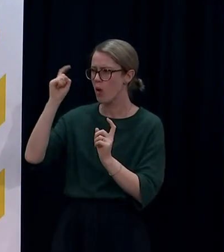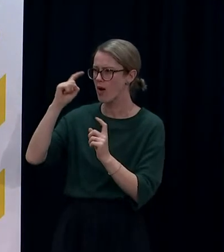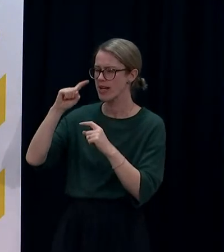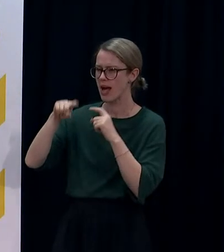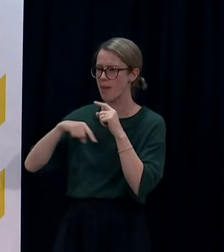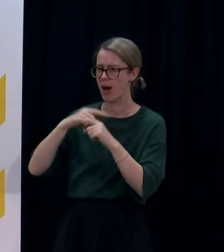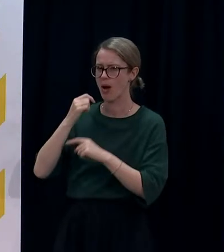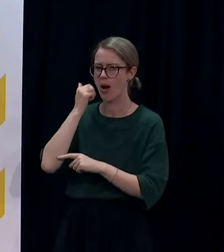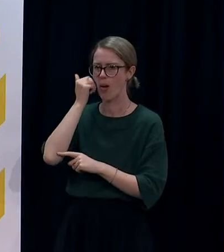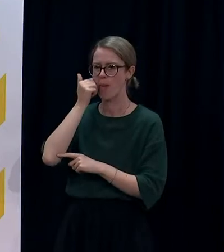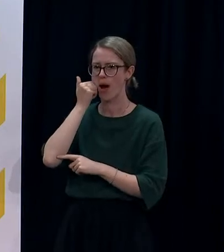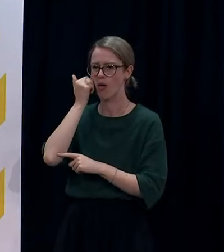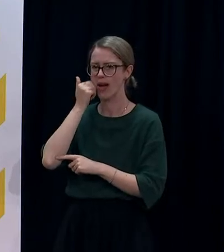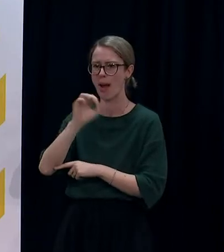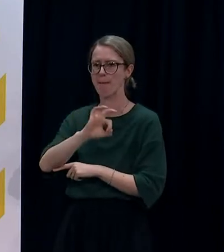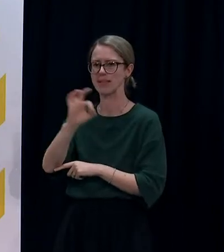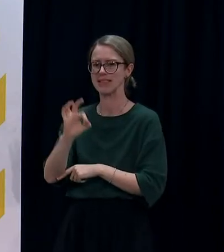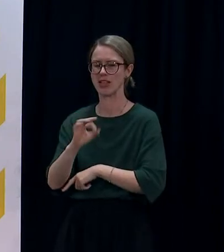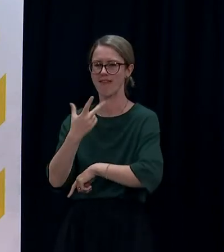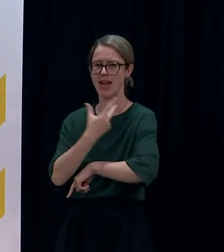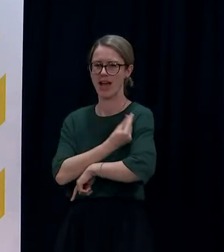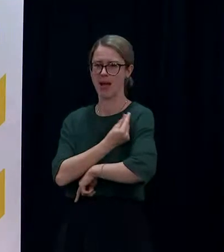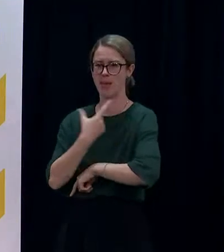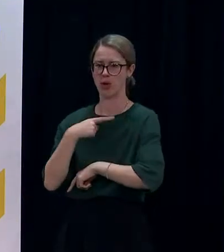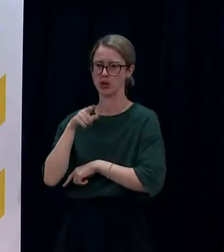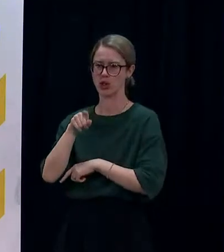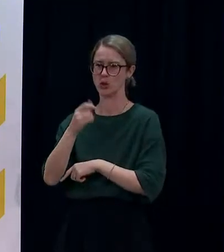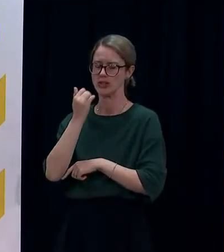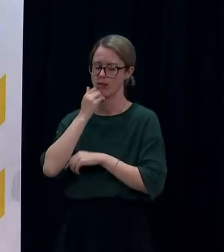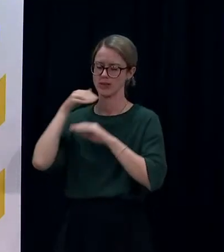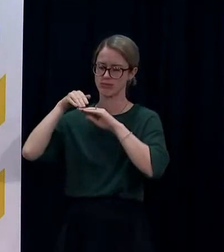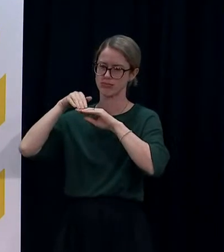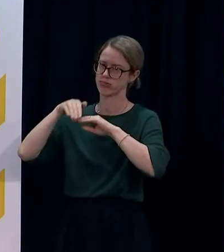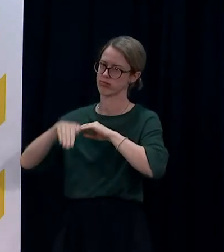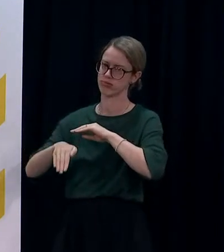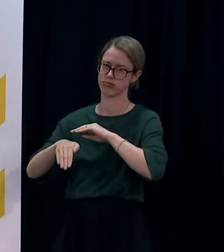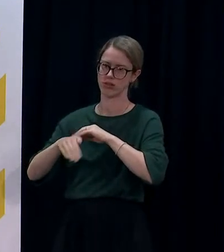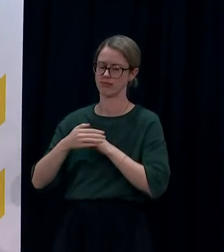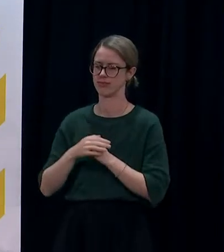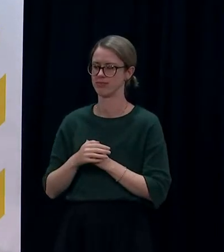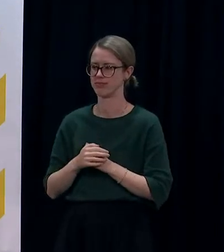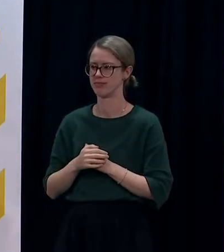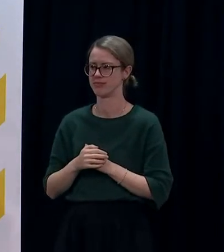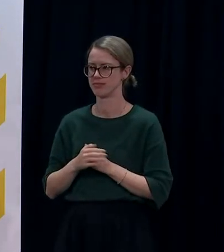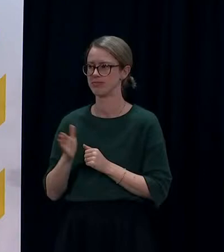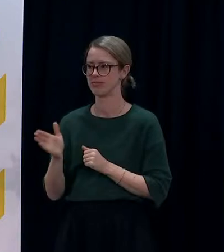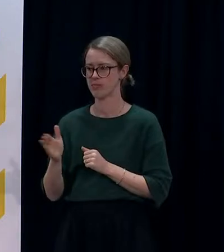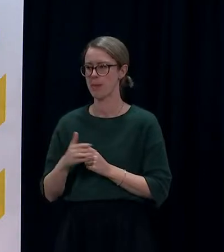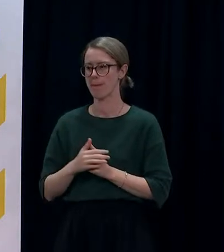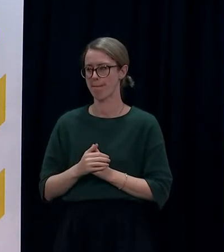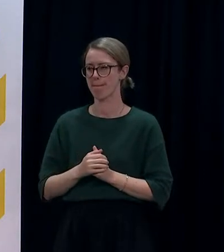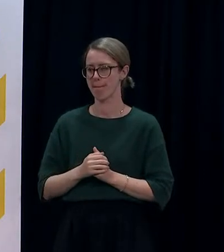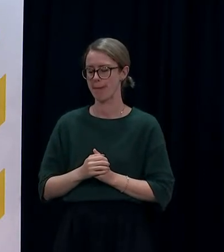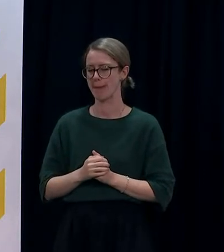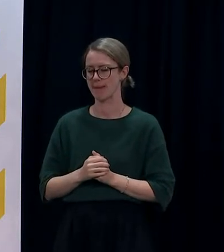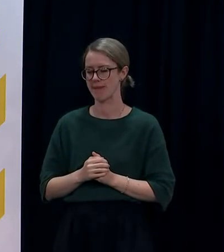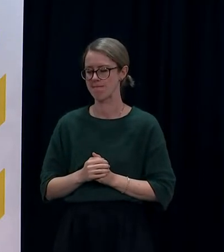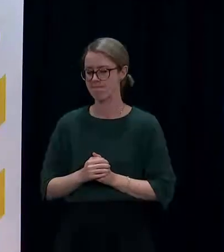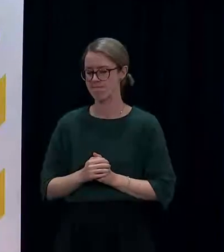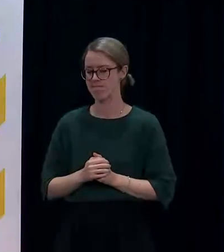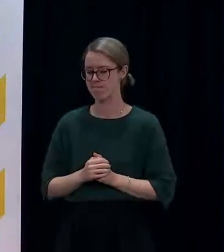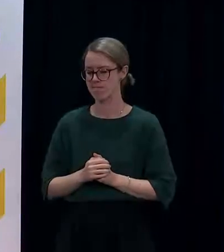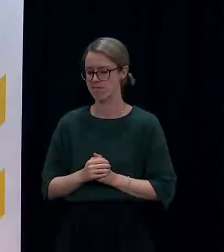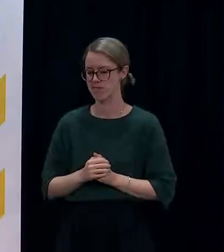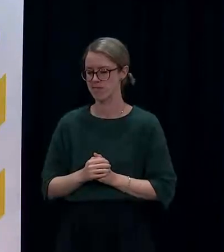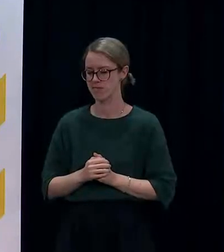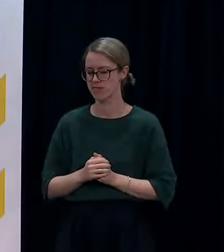the Māori rates of vaccination, because they seem to have really dropped away? Oh, look, we've known from the beginning that given the approach